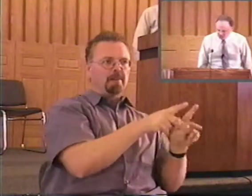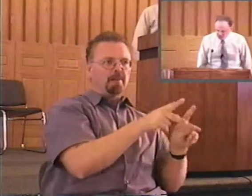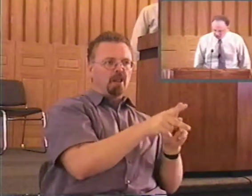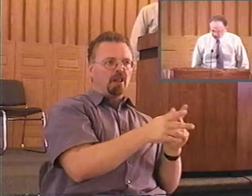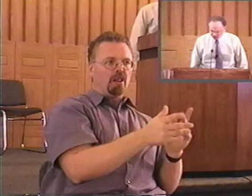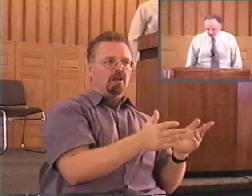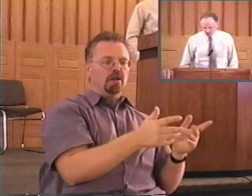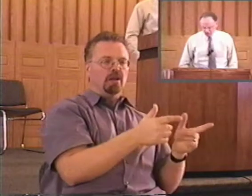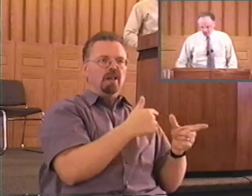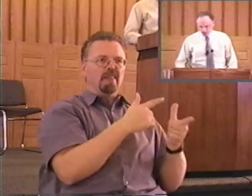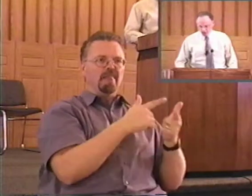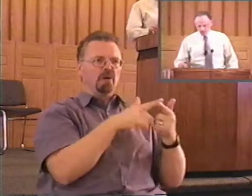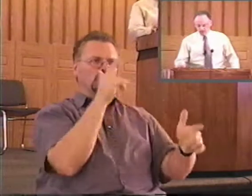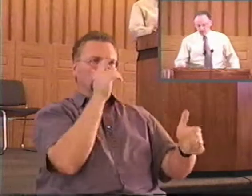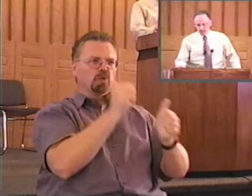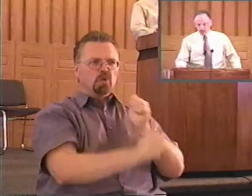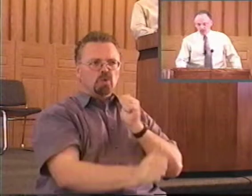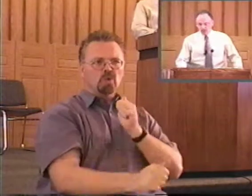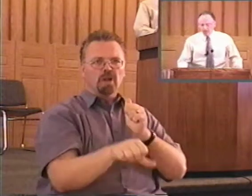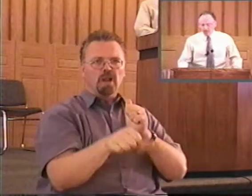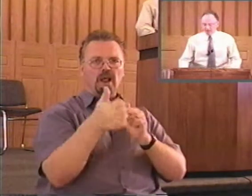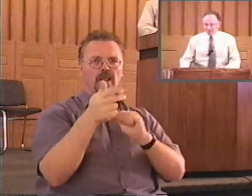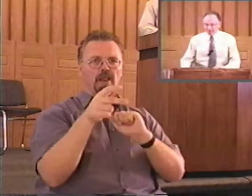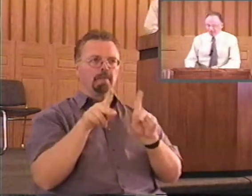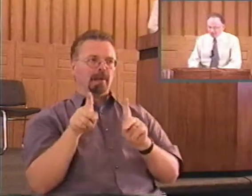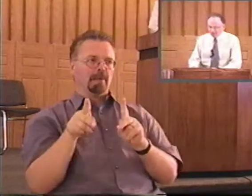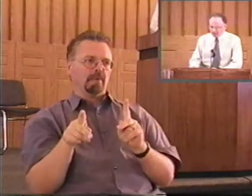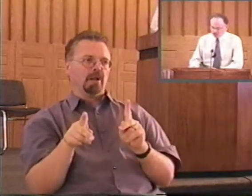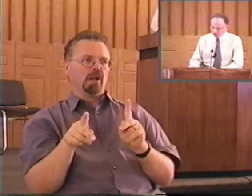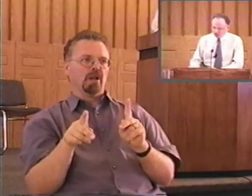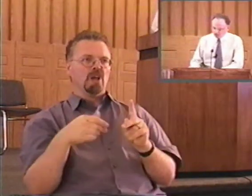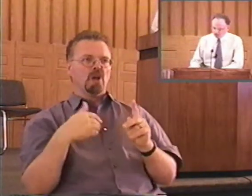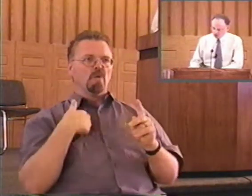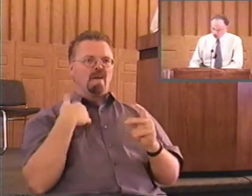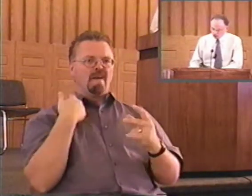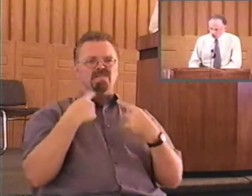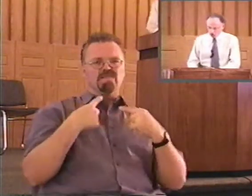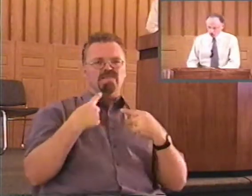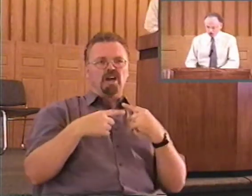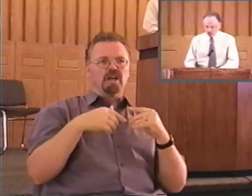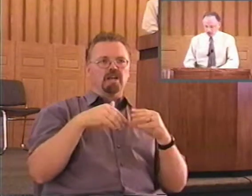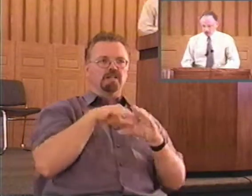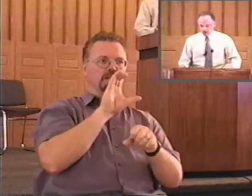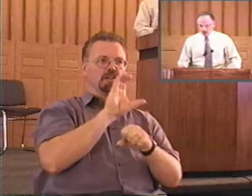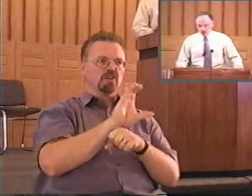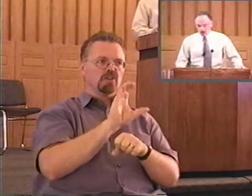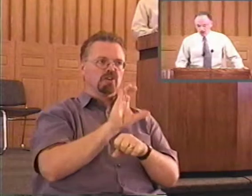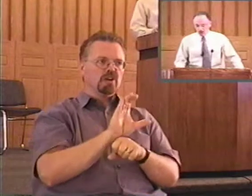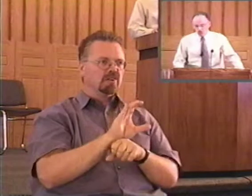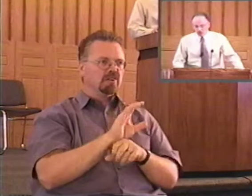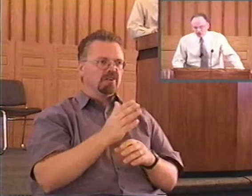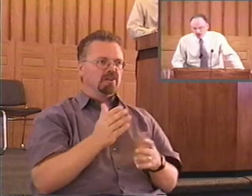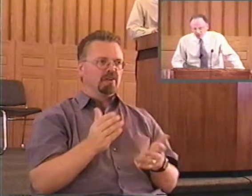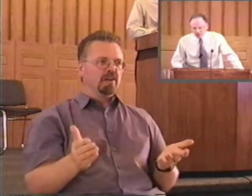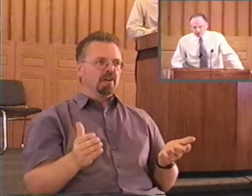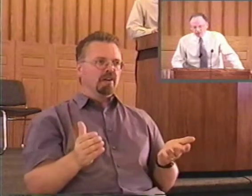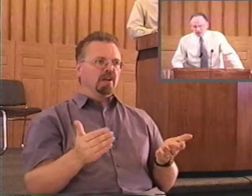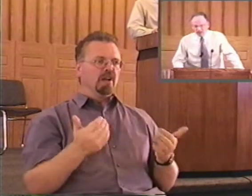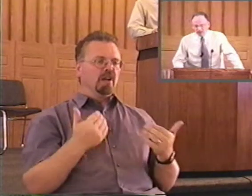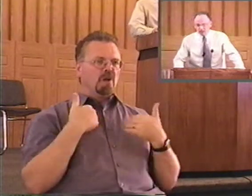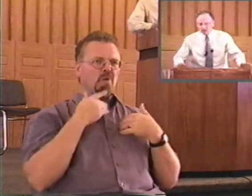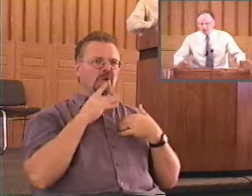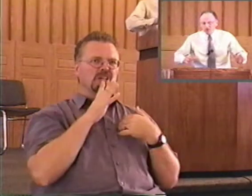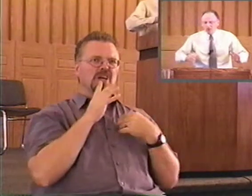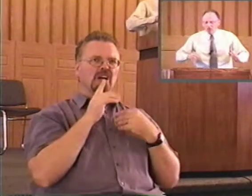we're mean to other people. We have fights in the churches. We we talk